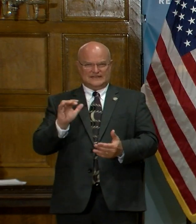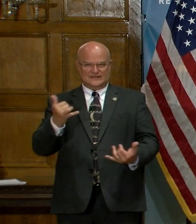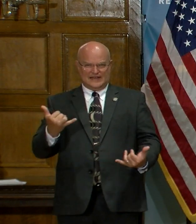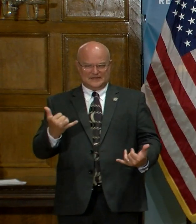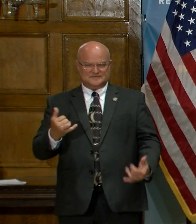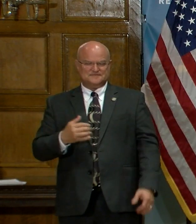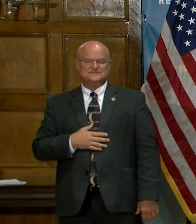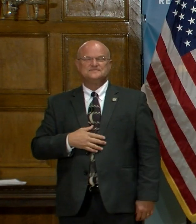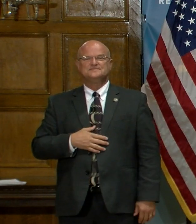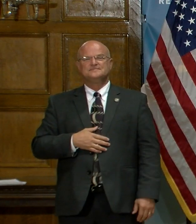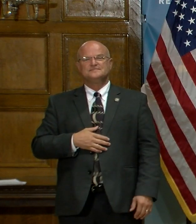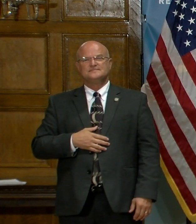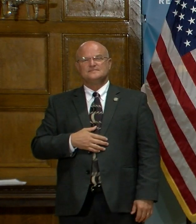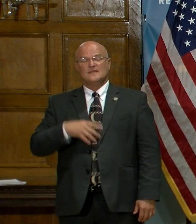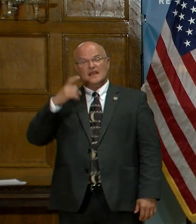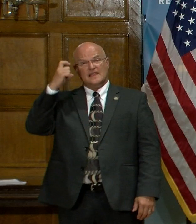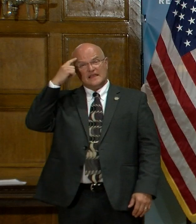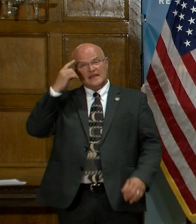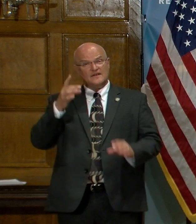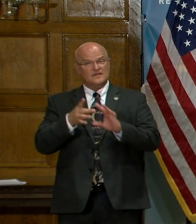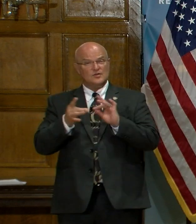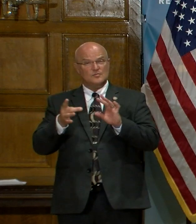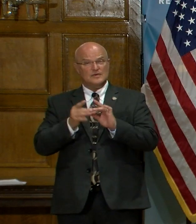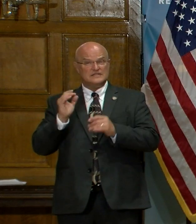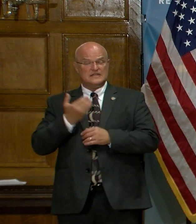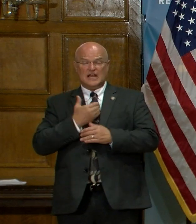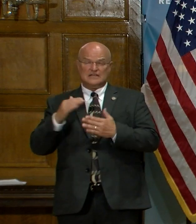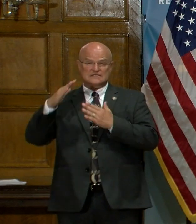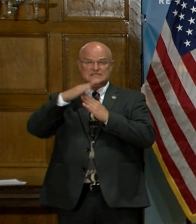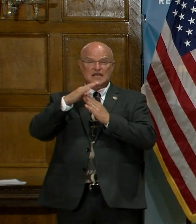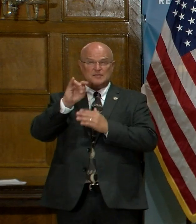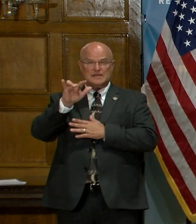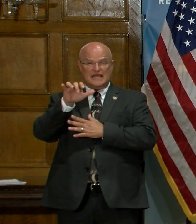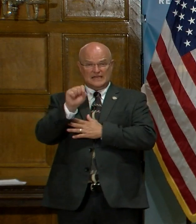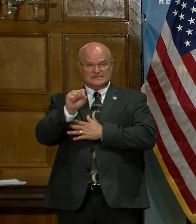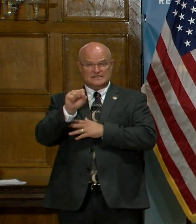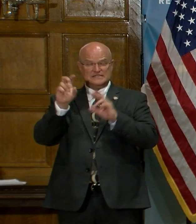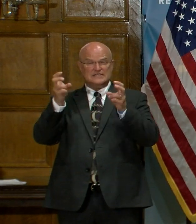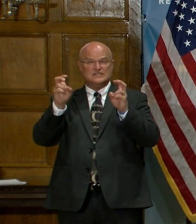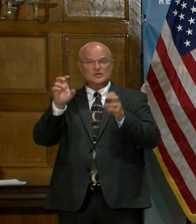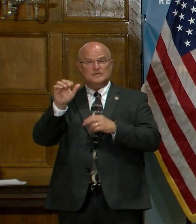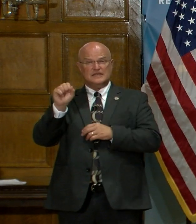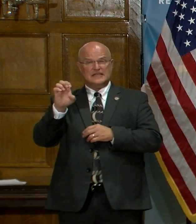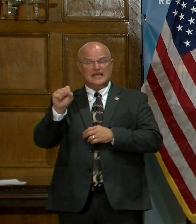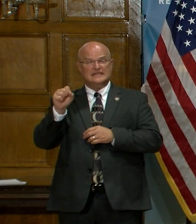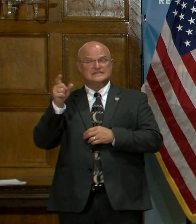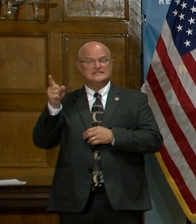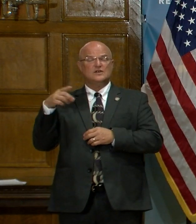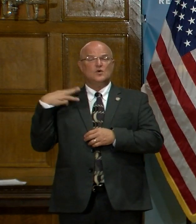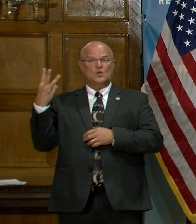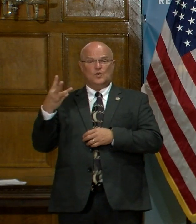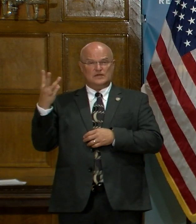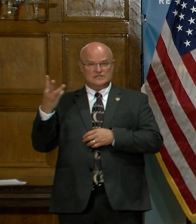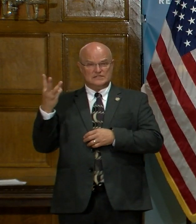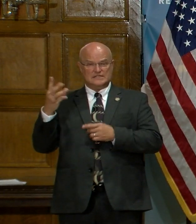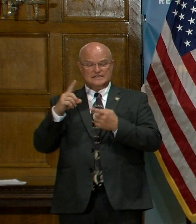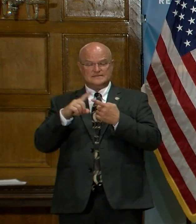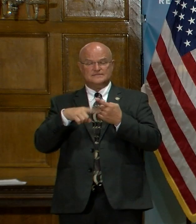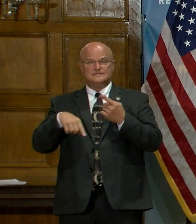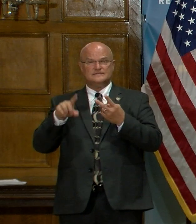down. The governor mentioned our top counties in terms of cases being